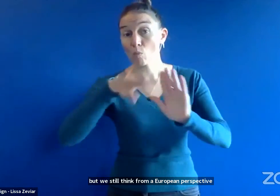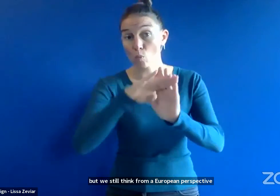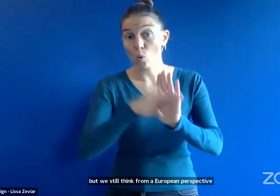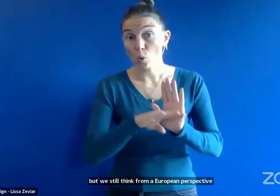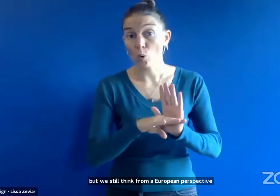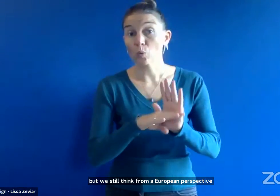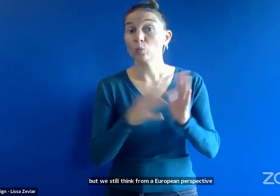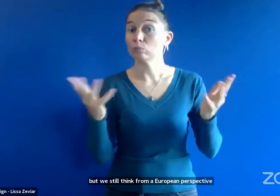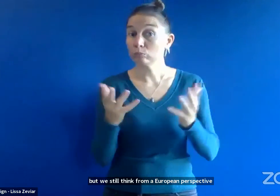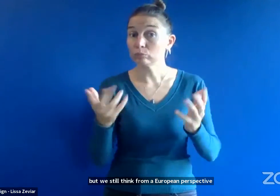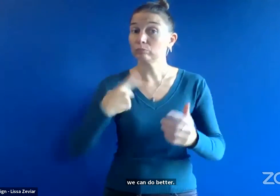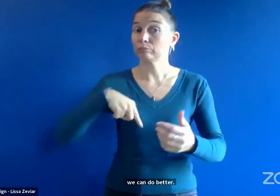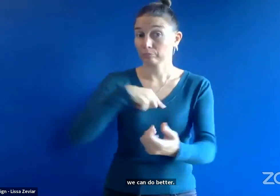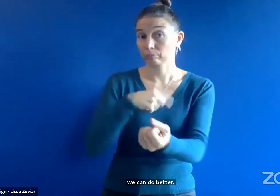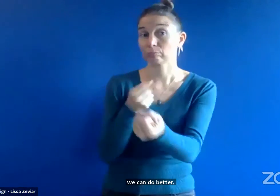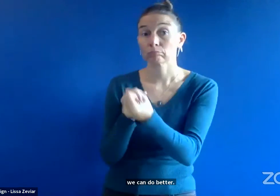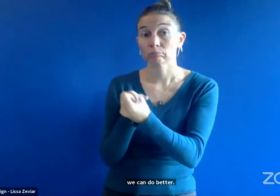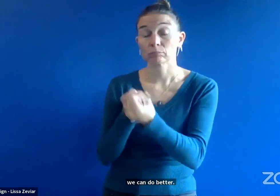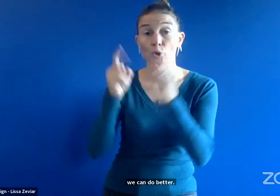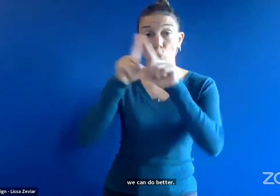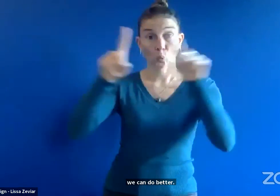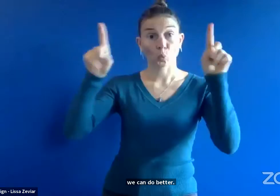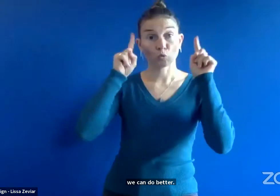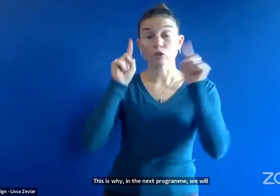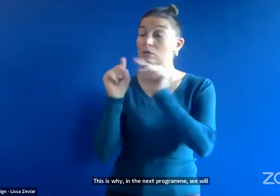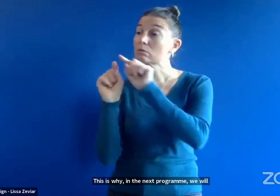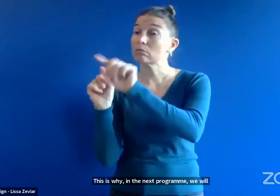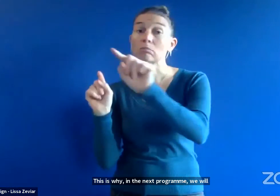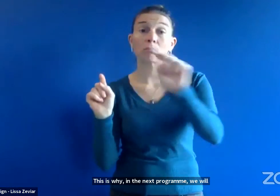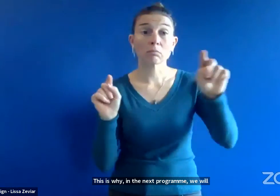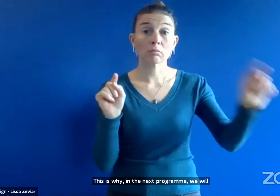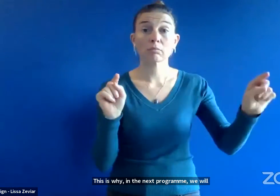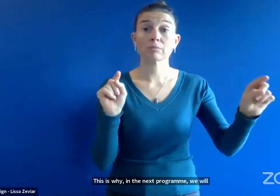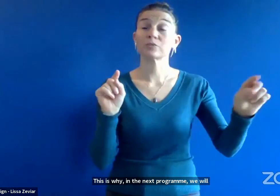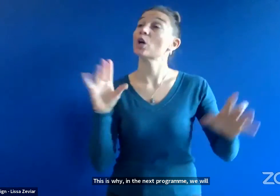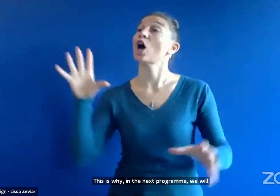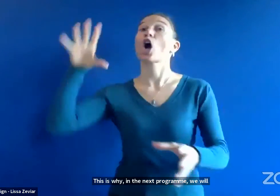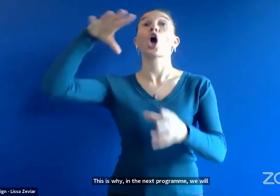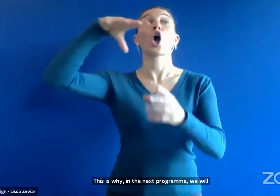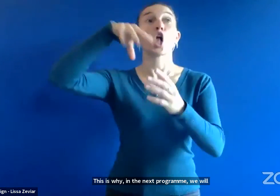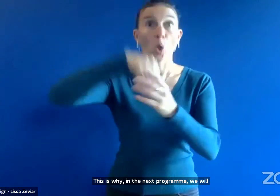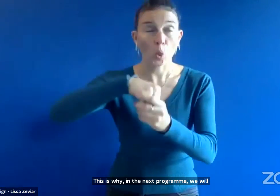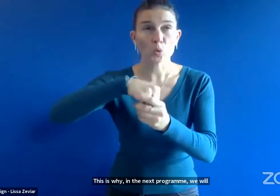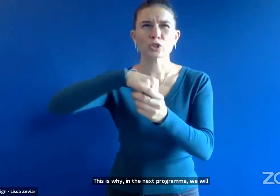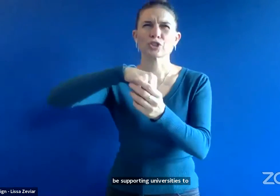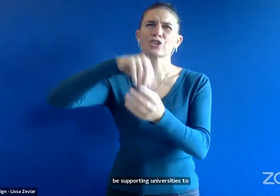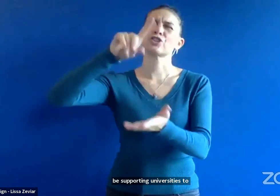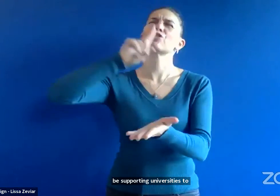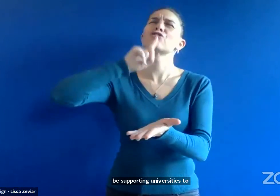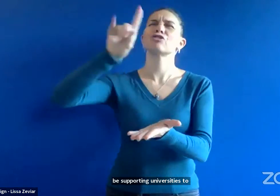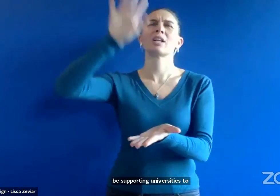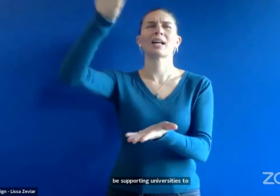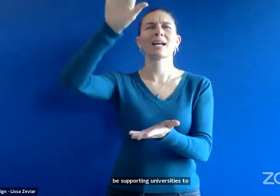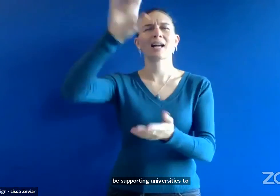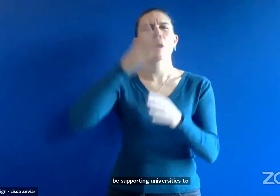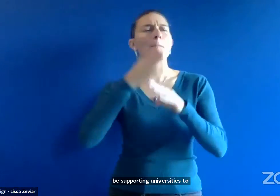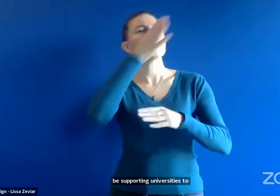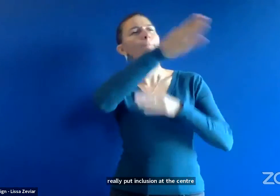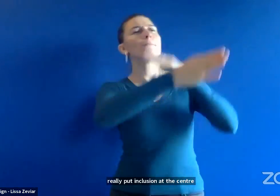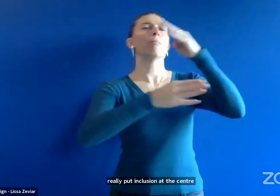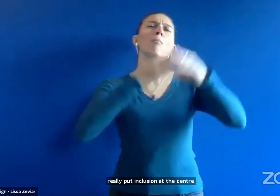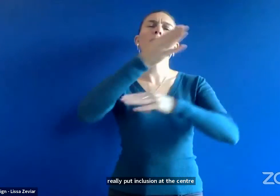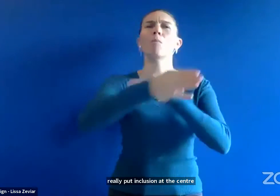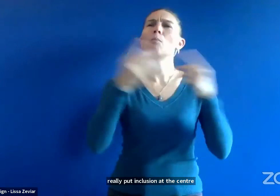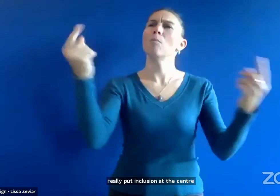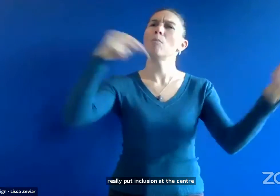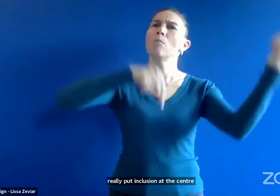be supporting universities to really put inclusion at the center of their mobilities, and this we are going